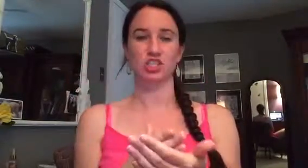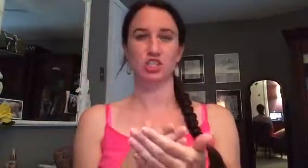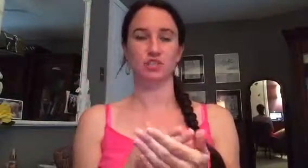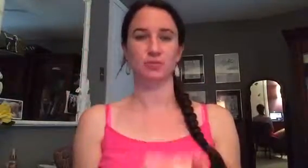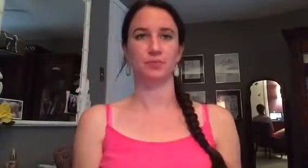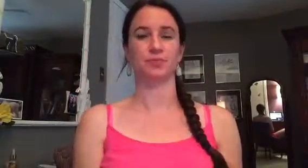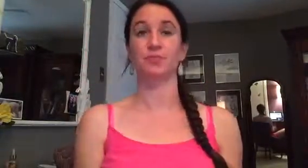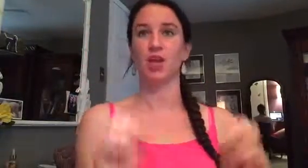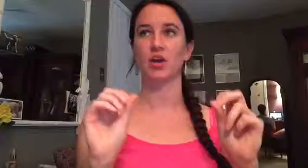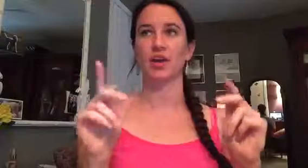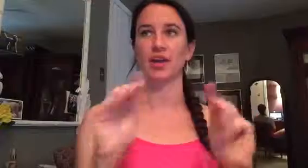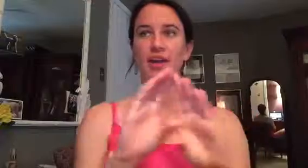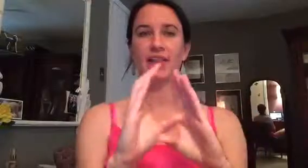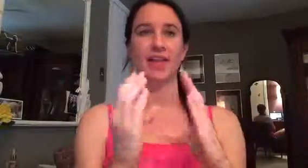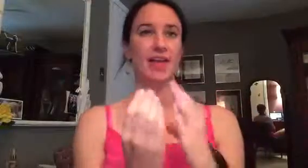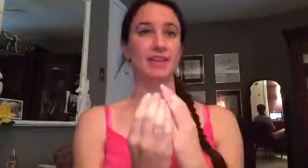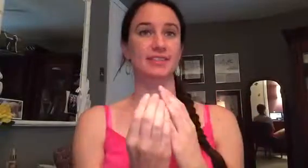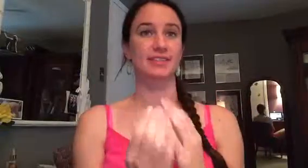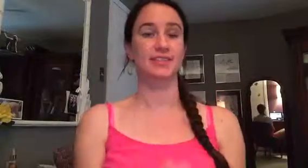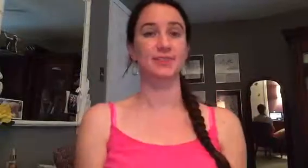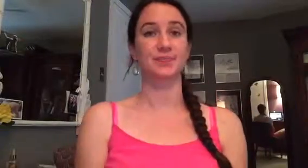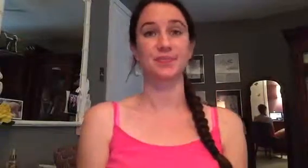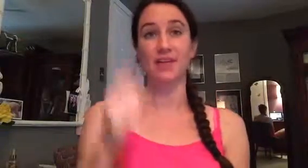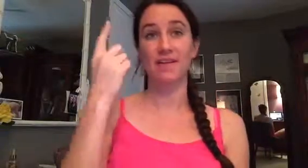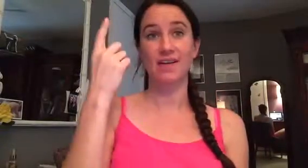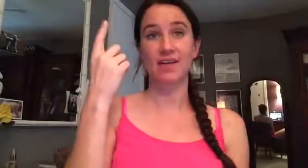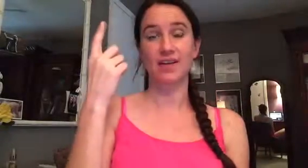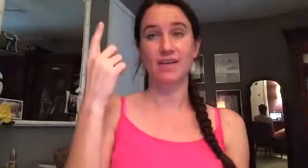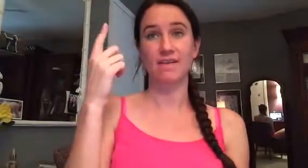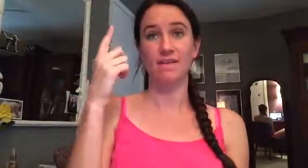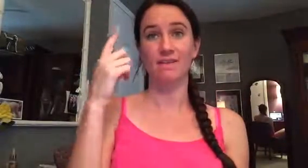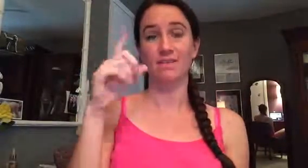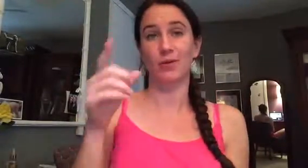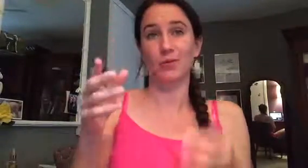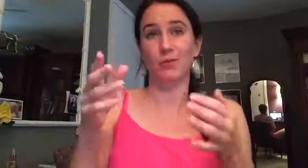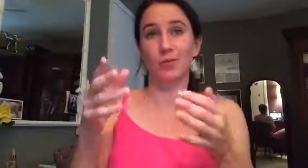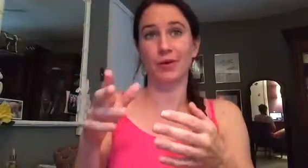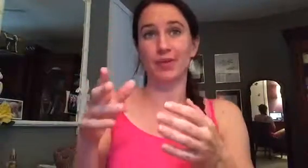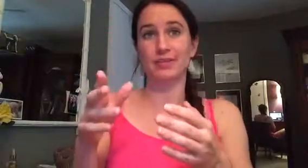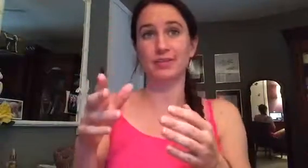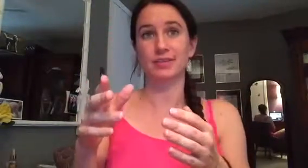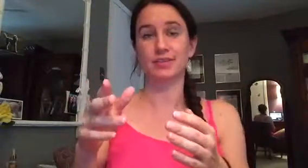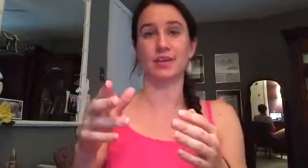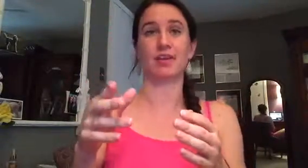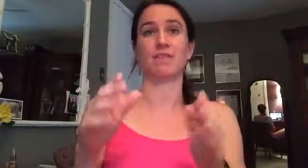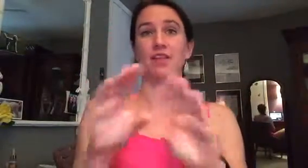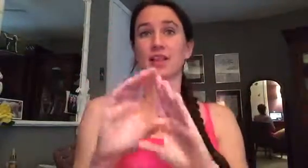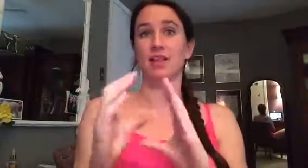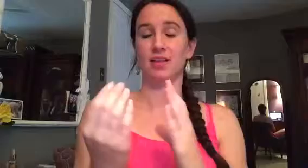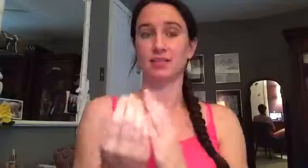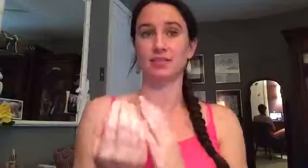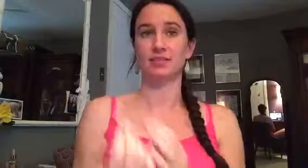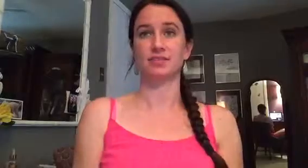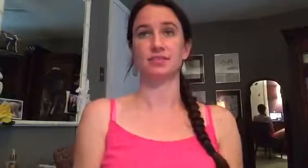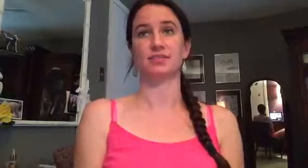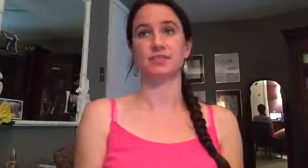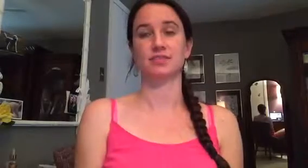Okay, class, for the rest of the period, we're going to review some